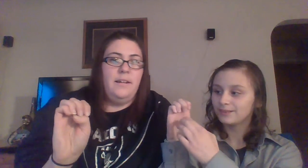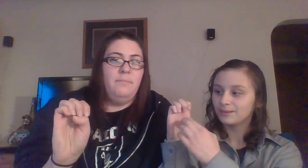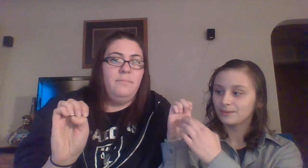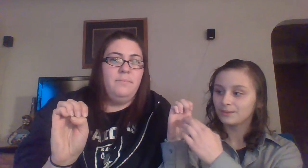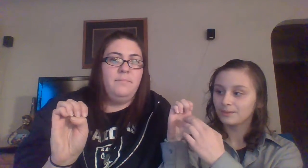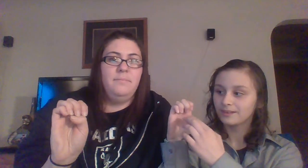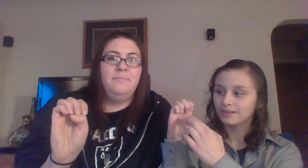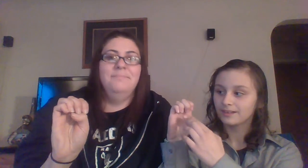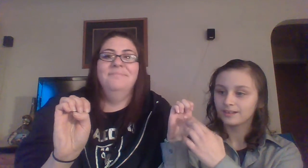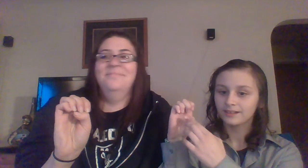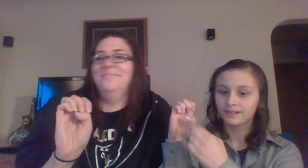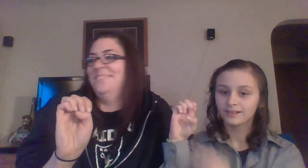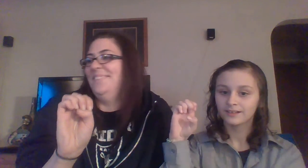thumb.